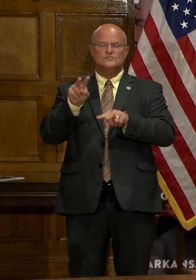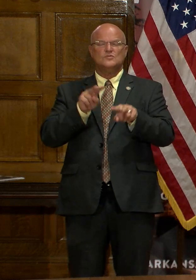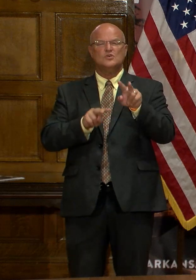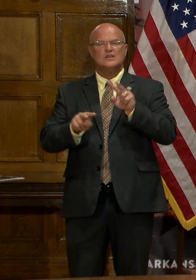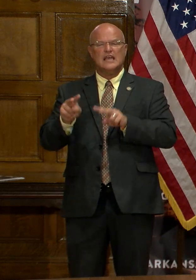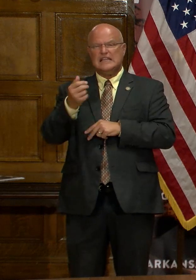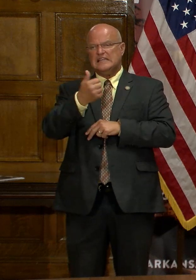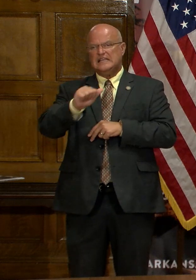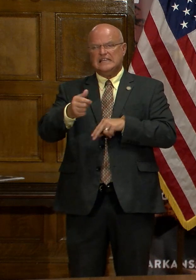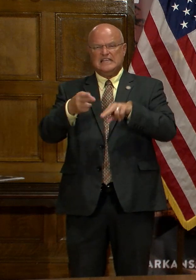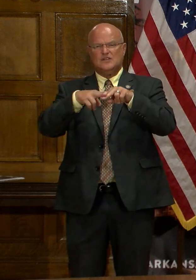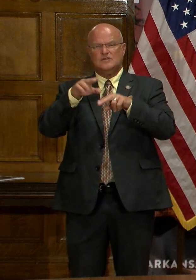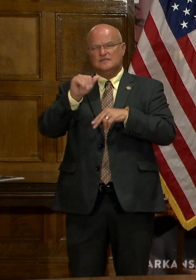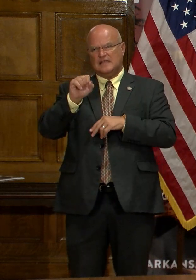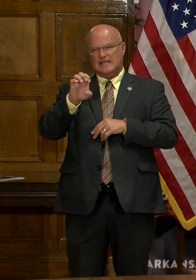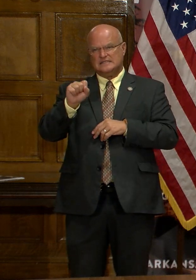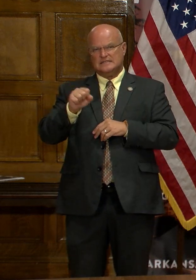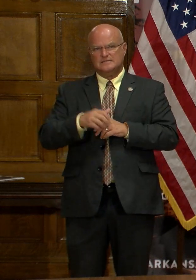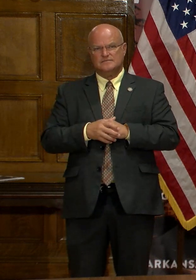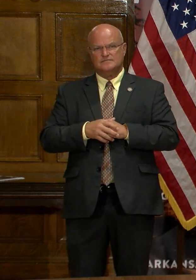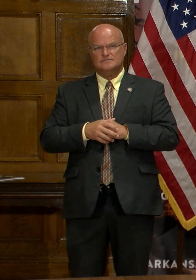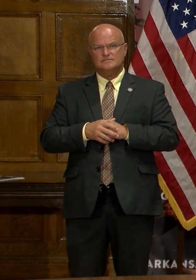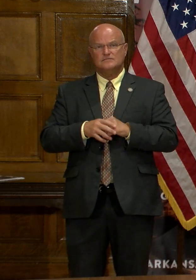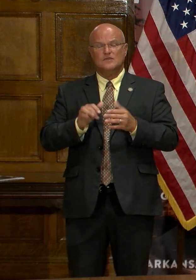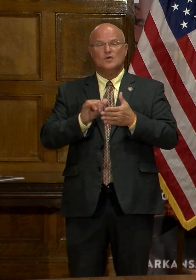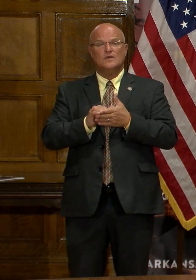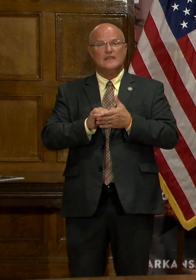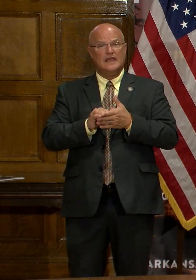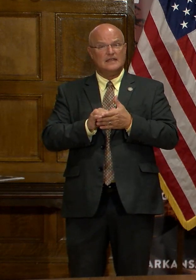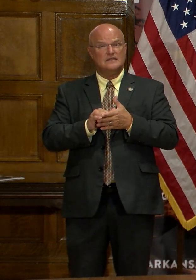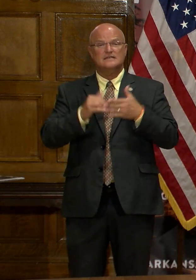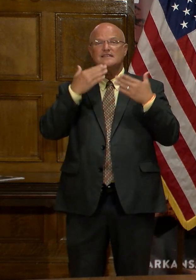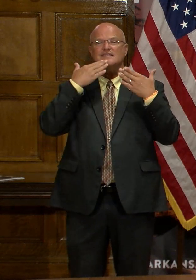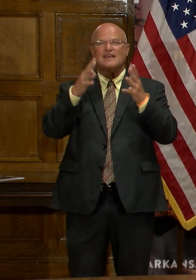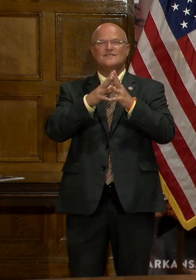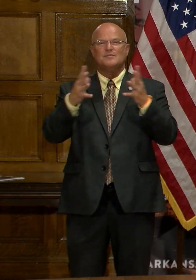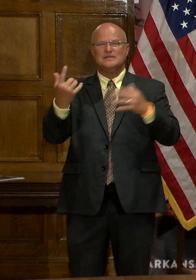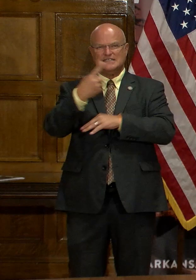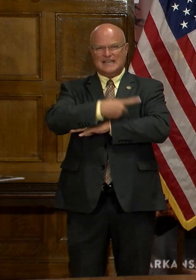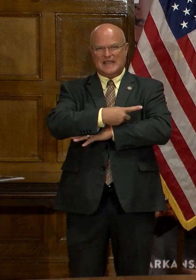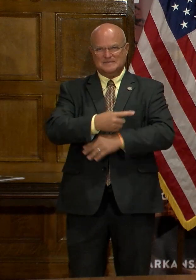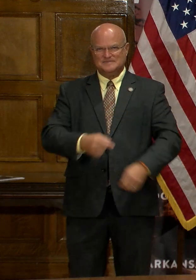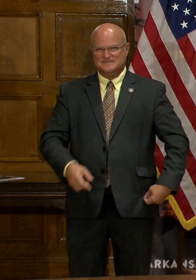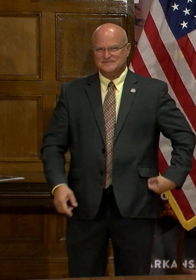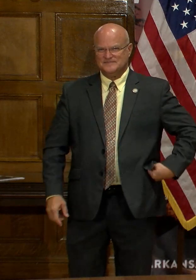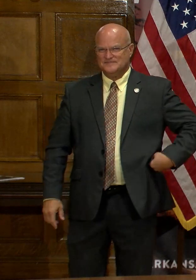at any increase in cases. With that, thank you very much today.